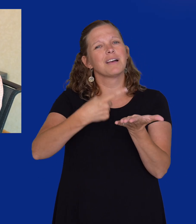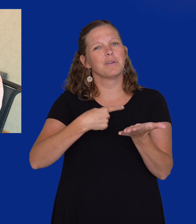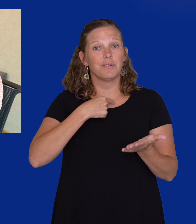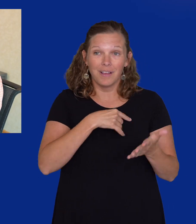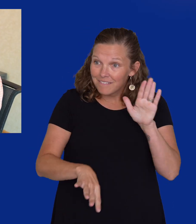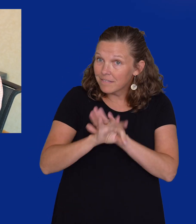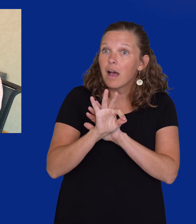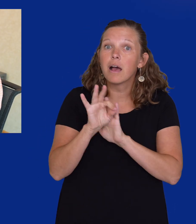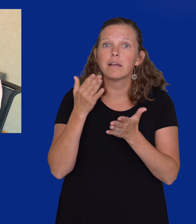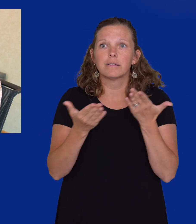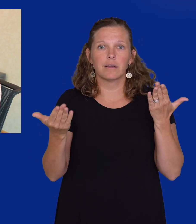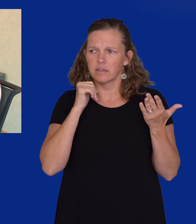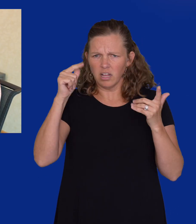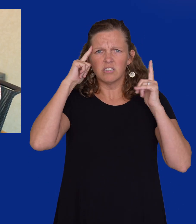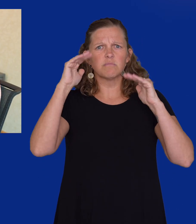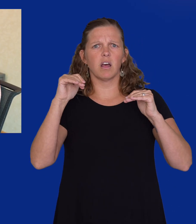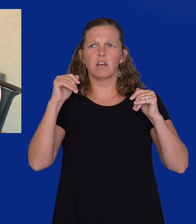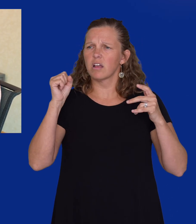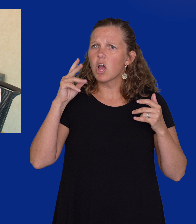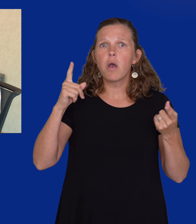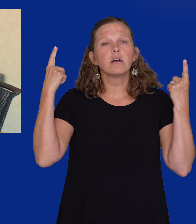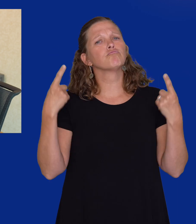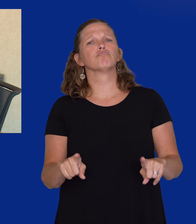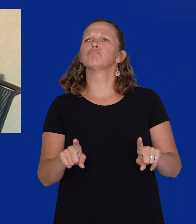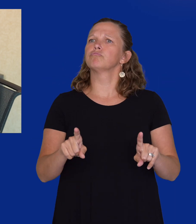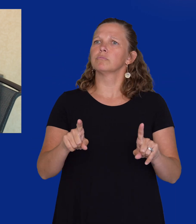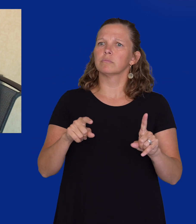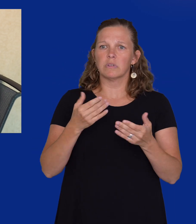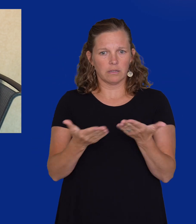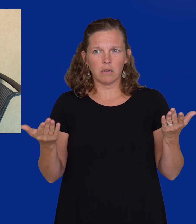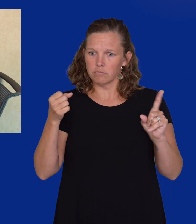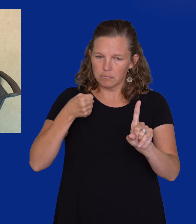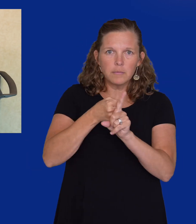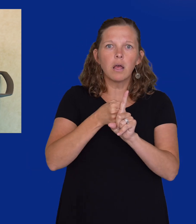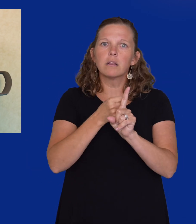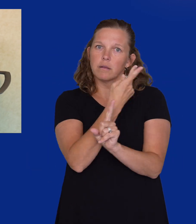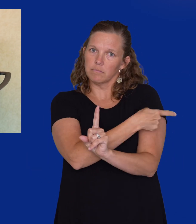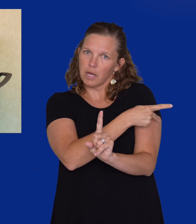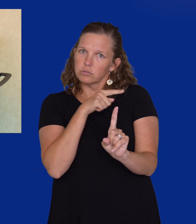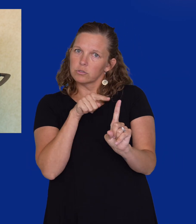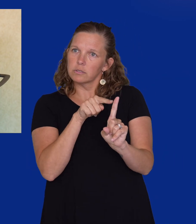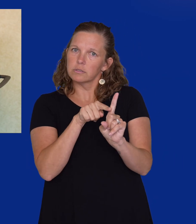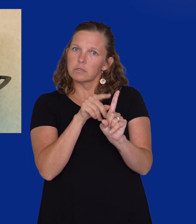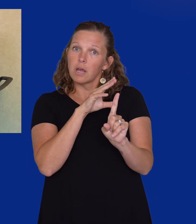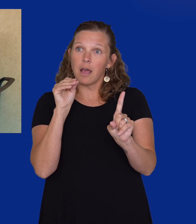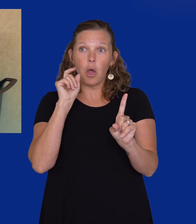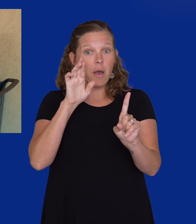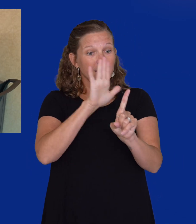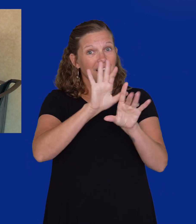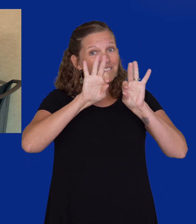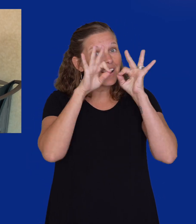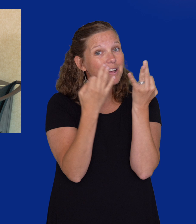sometimes uncover unexpected or incidental information that can impact the patient